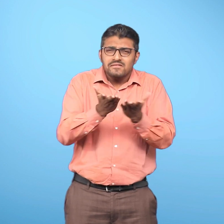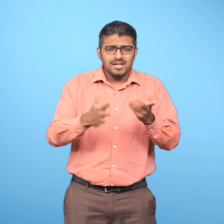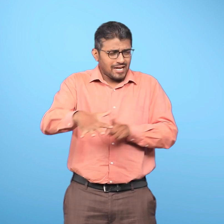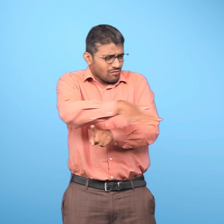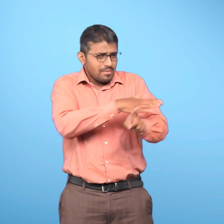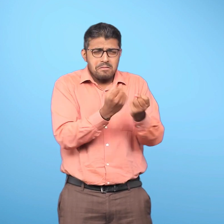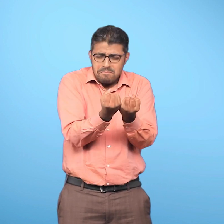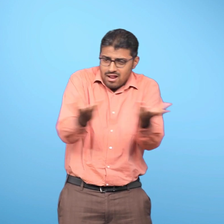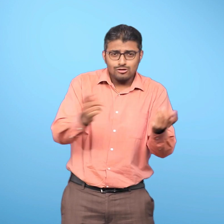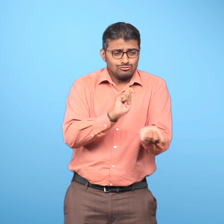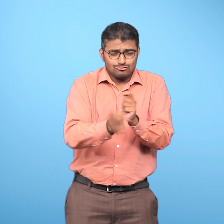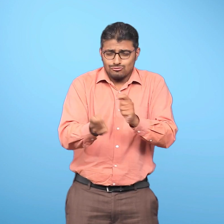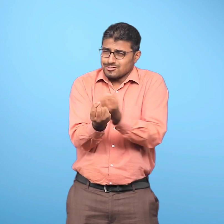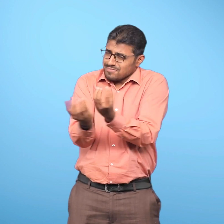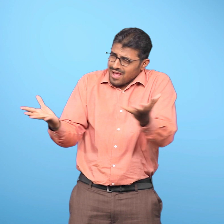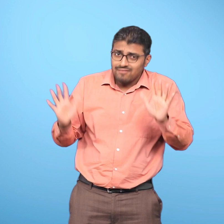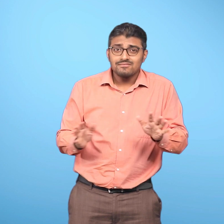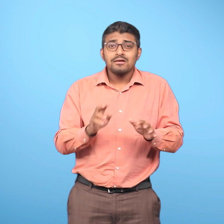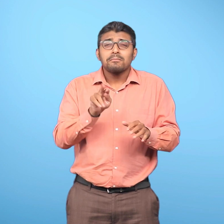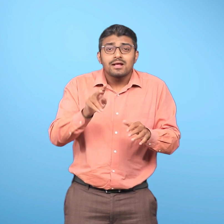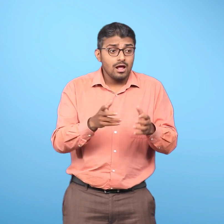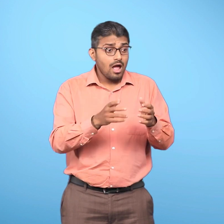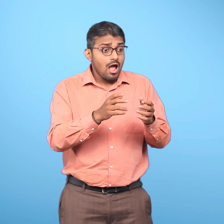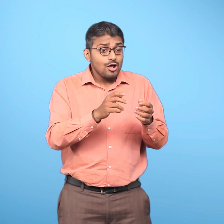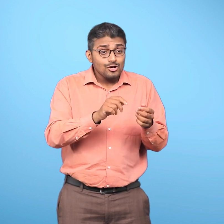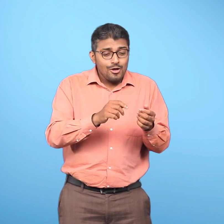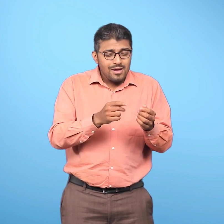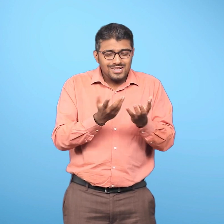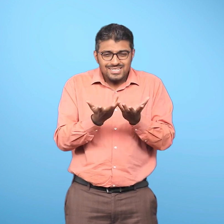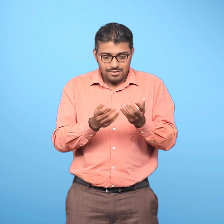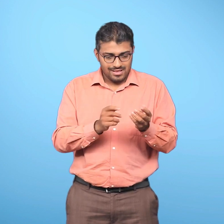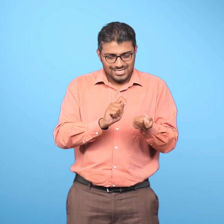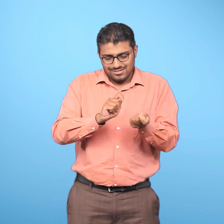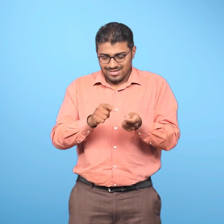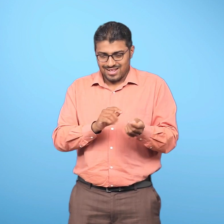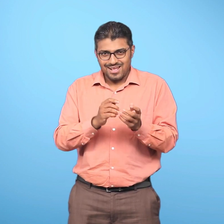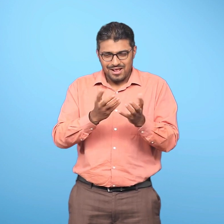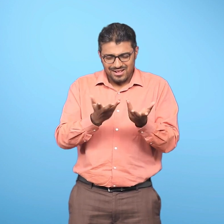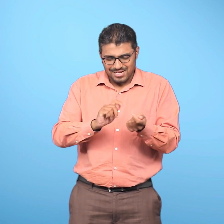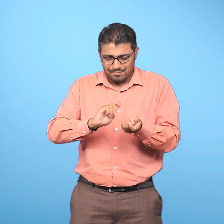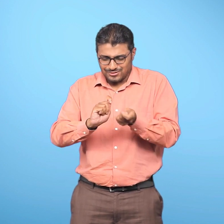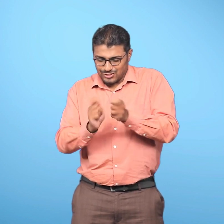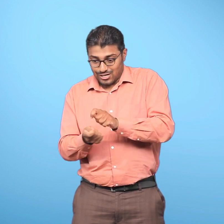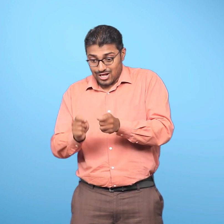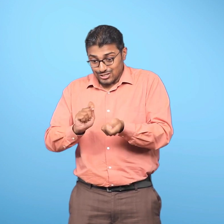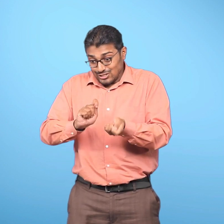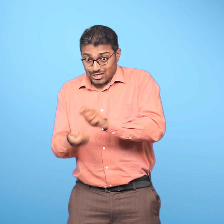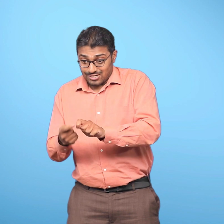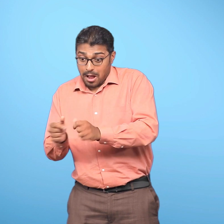others cannot be reversed. There must be many other ways of changing things around us. It is possible that some of